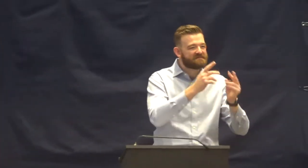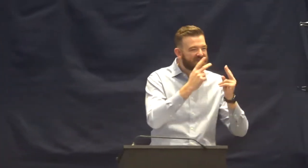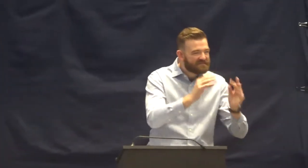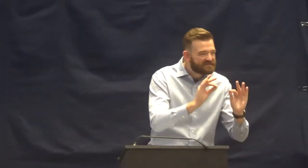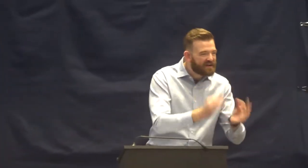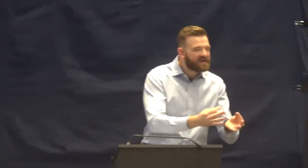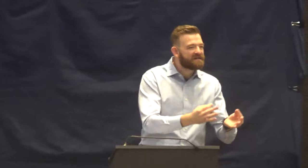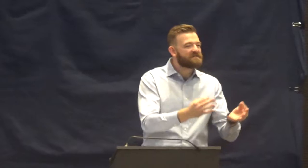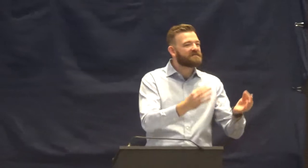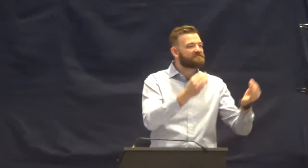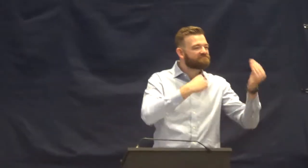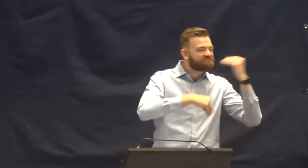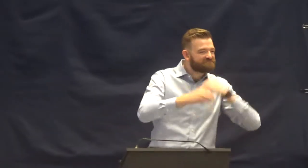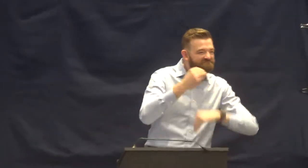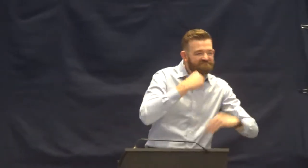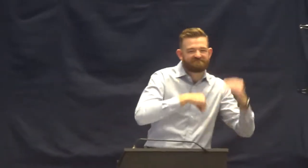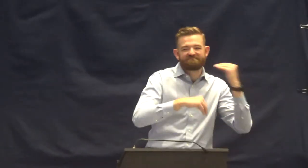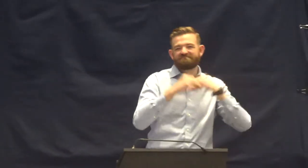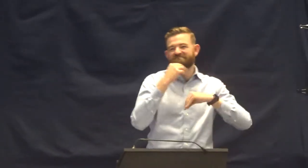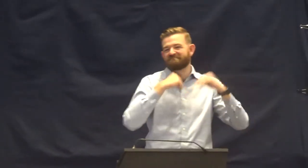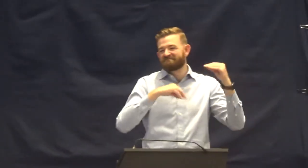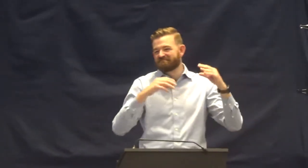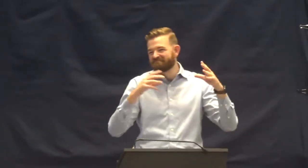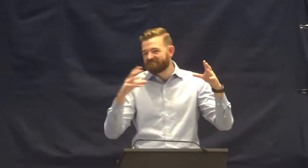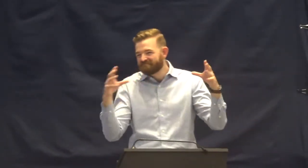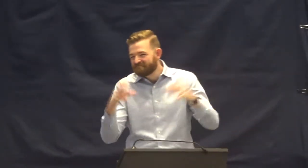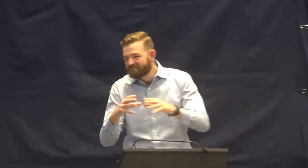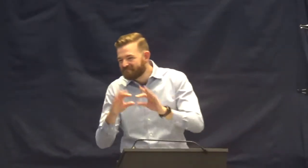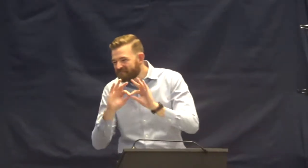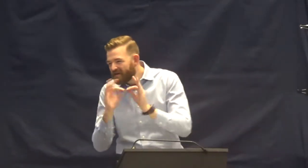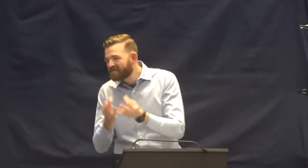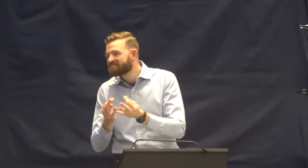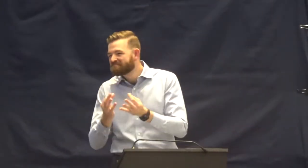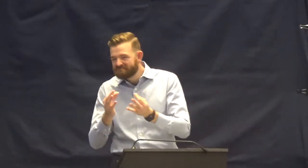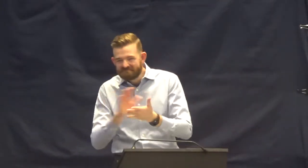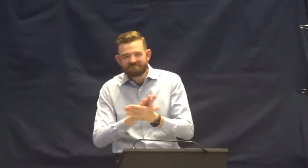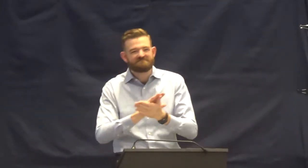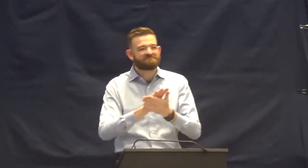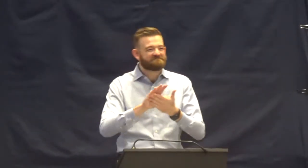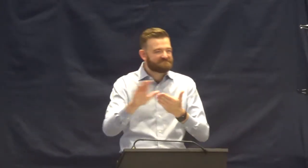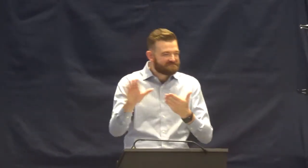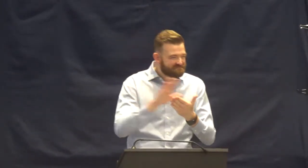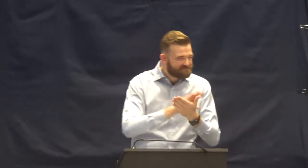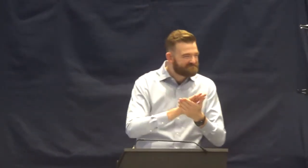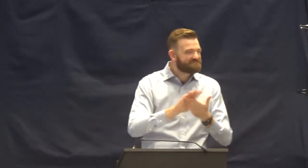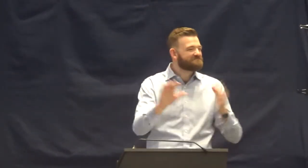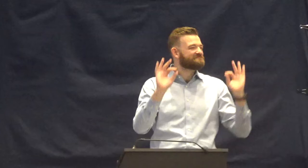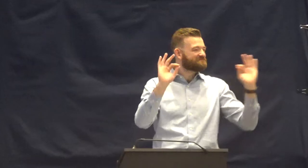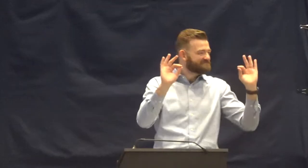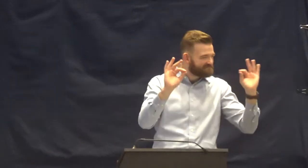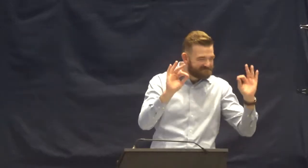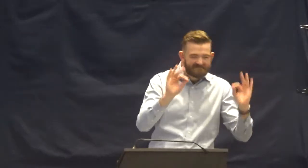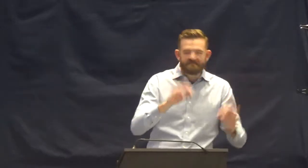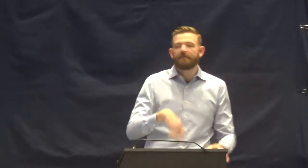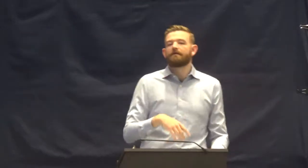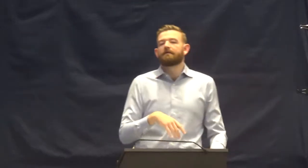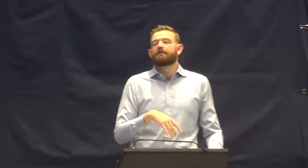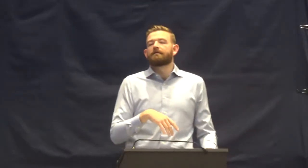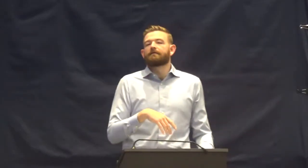your families? Okay. Eat a lot of food? Gather together. That's really nice. That's